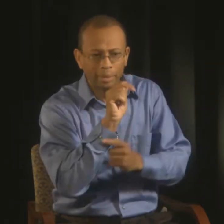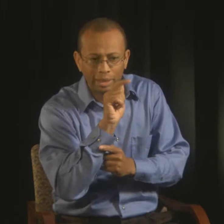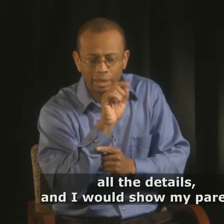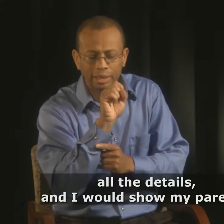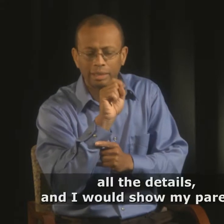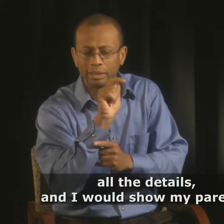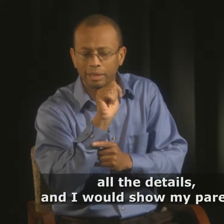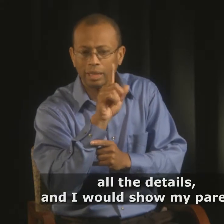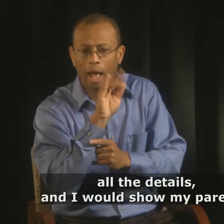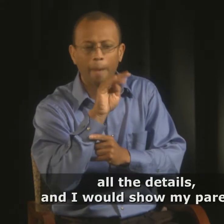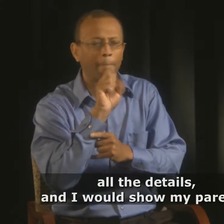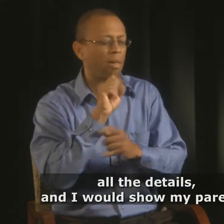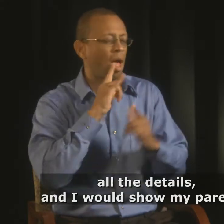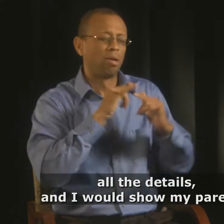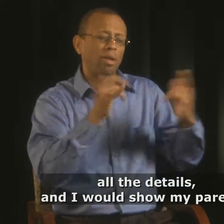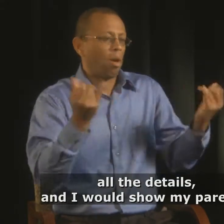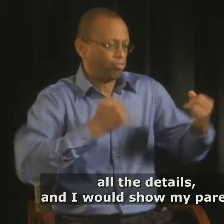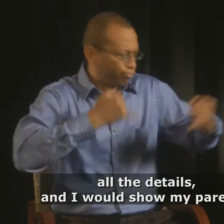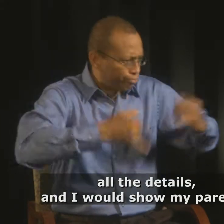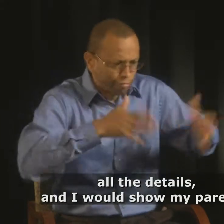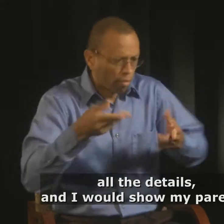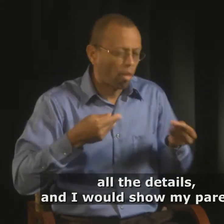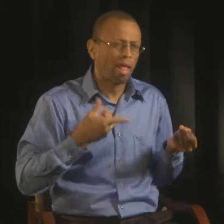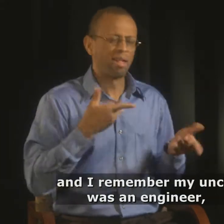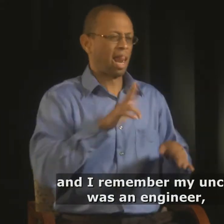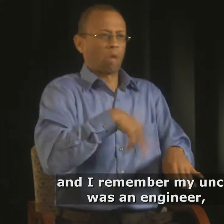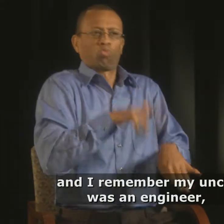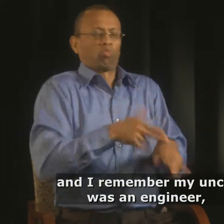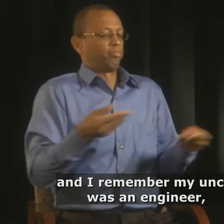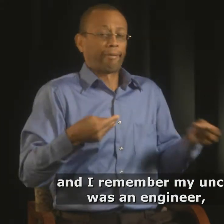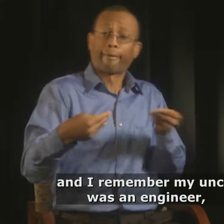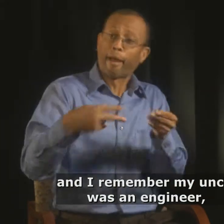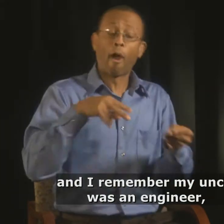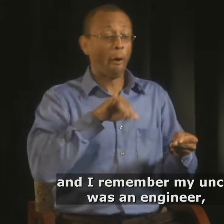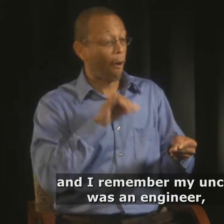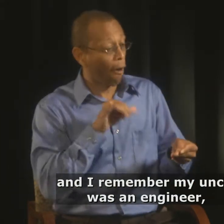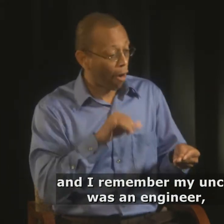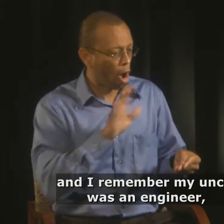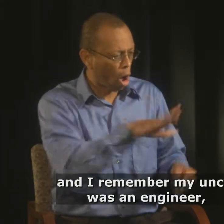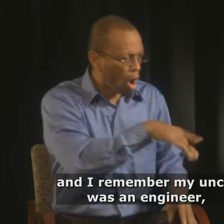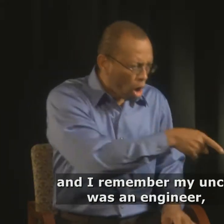All the details, and I would show my parents. And I remember my uncle was an engineer.